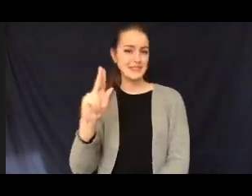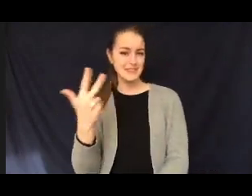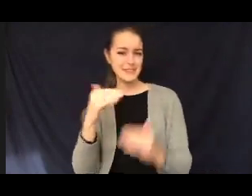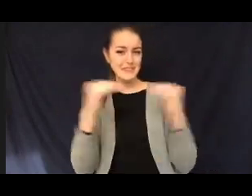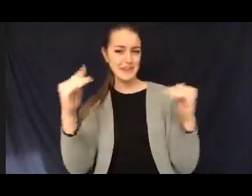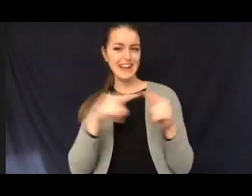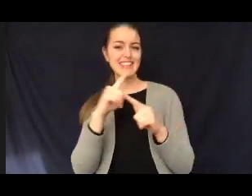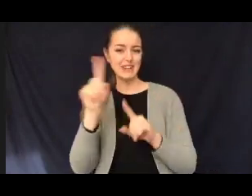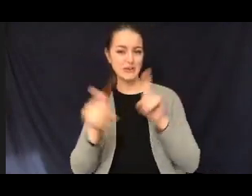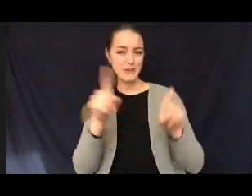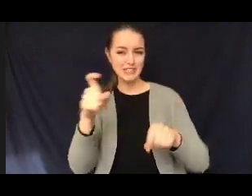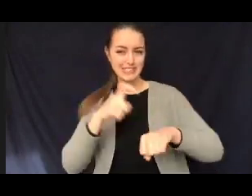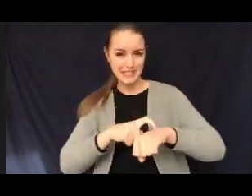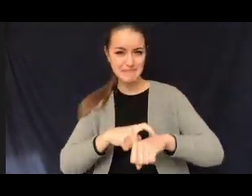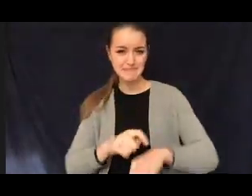do Yeah. questions, Justin.